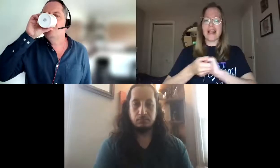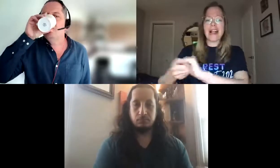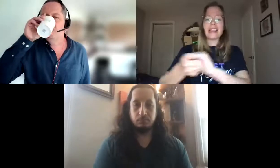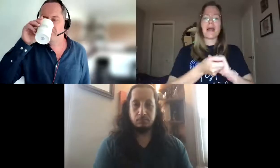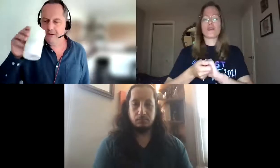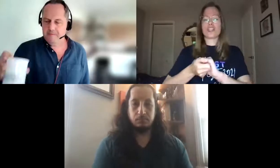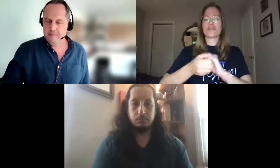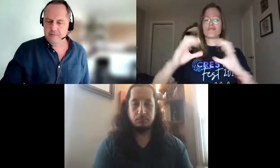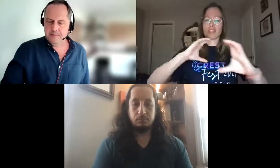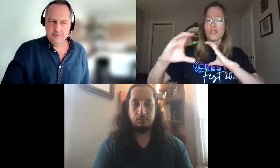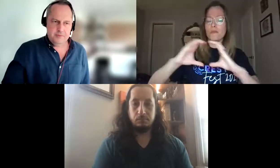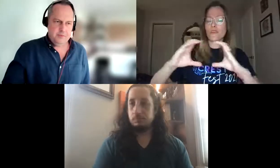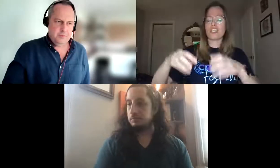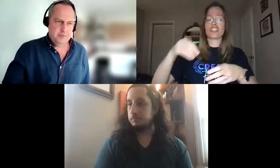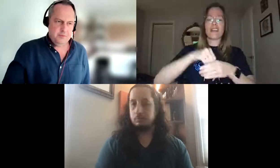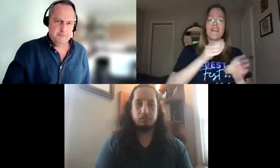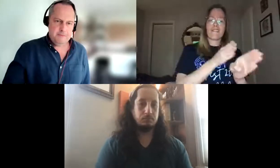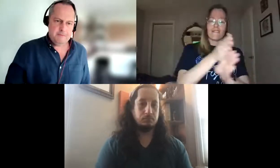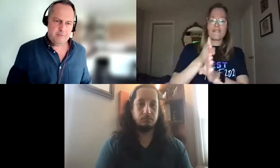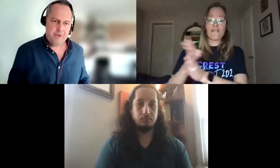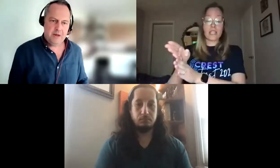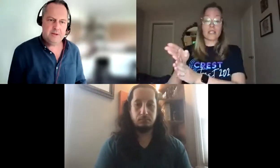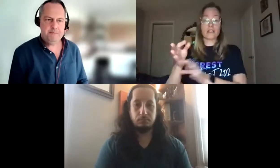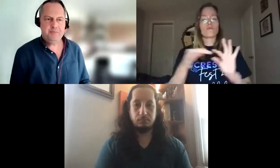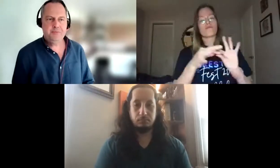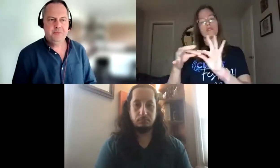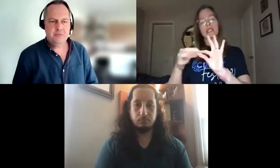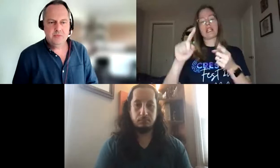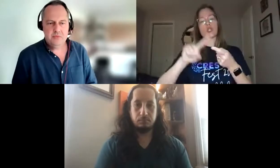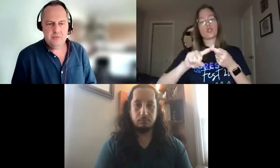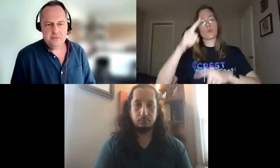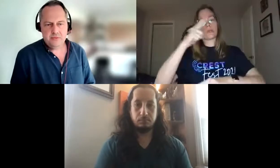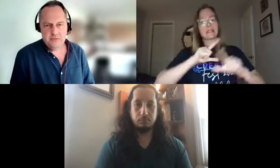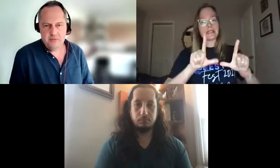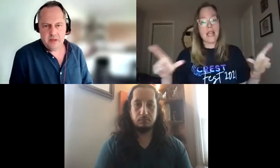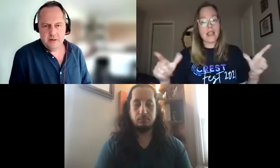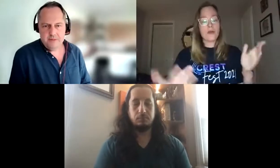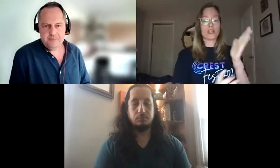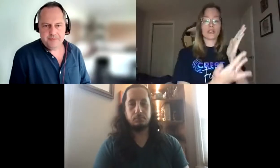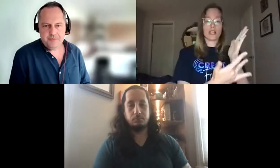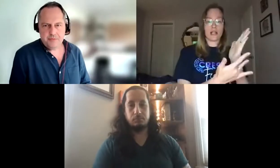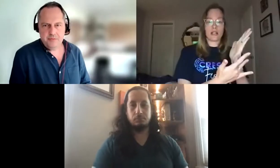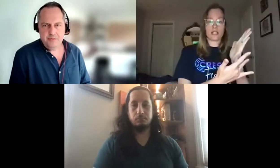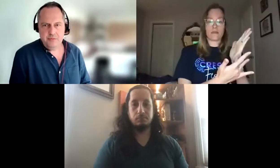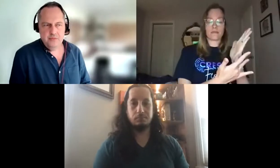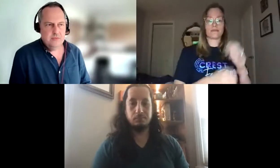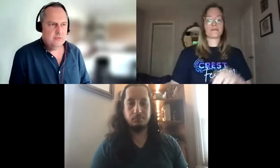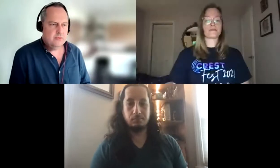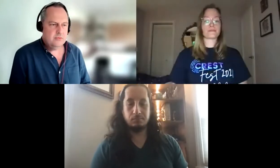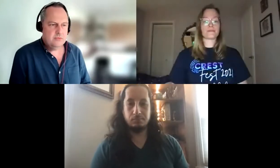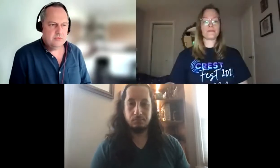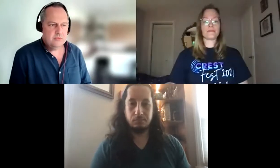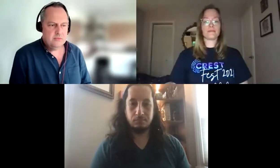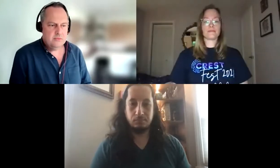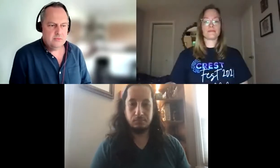is to engage with conversation and collaboration with others in our field who are interested